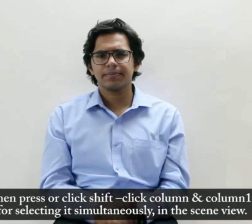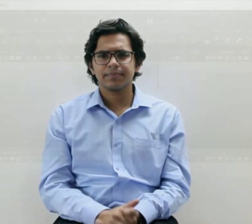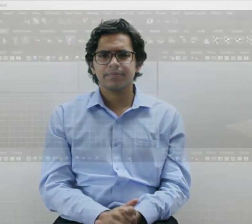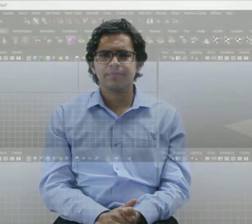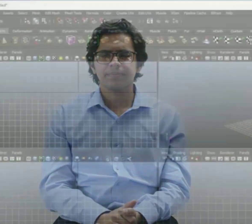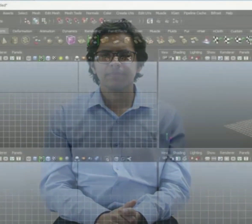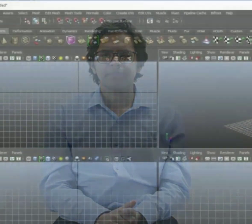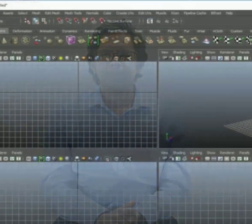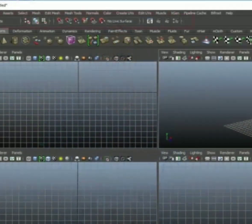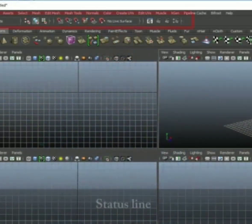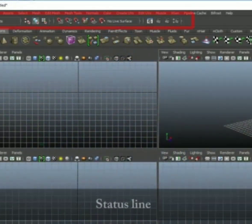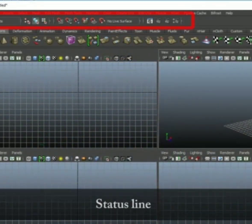Status line.